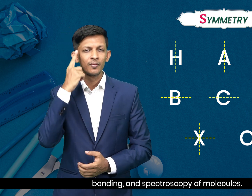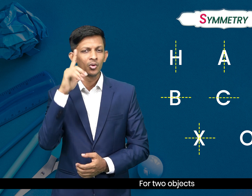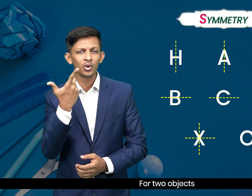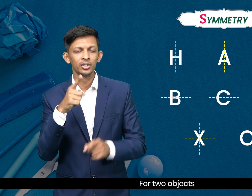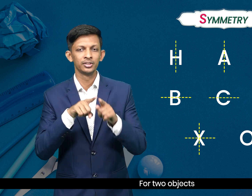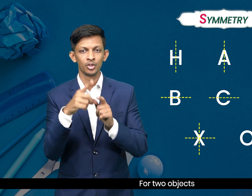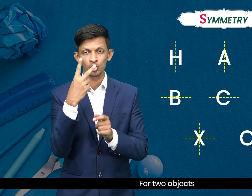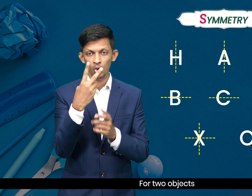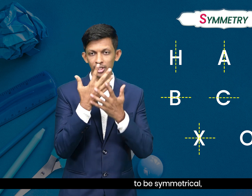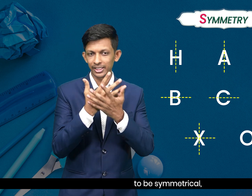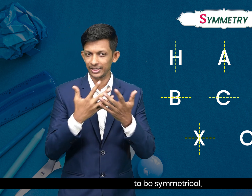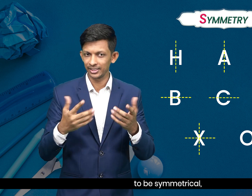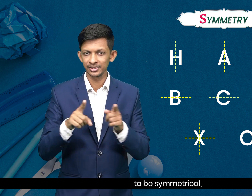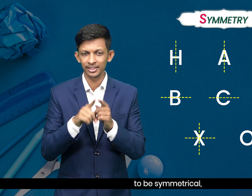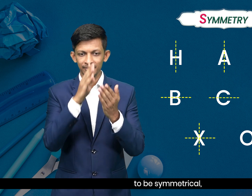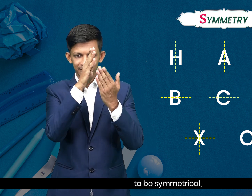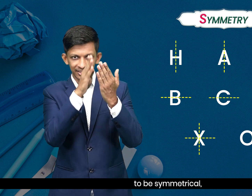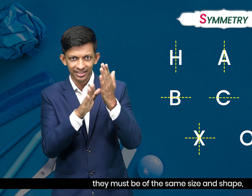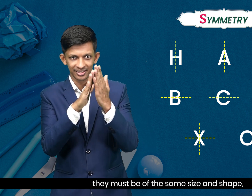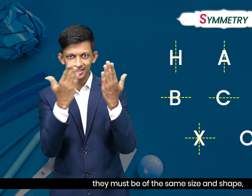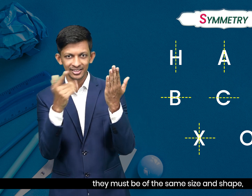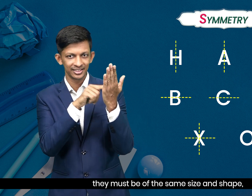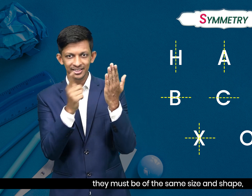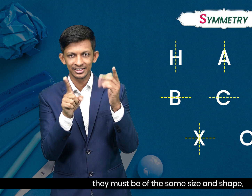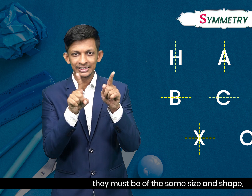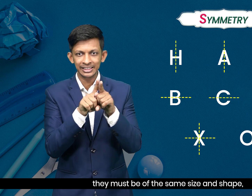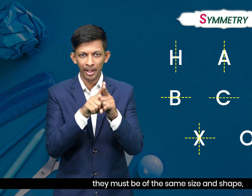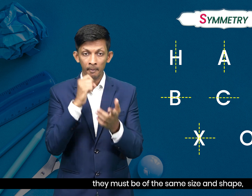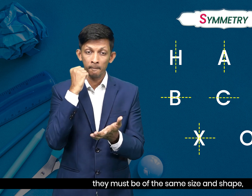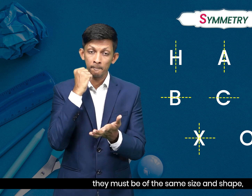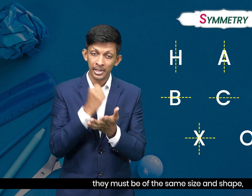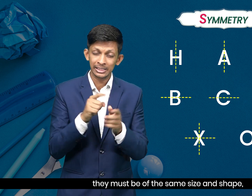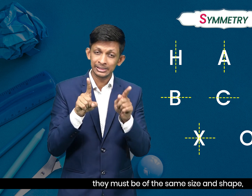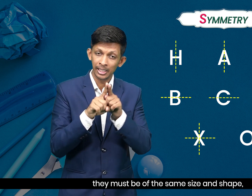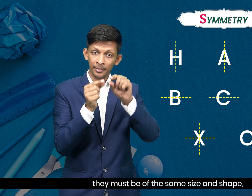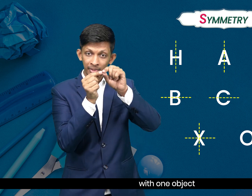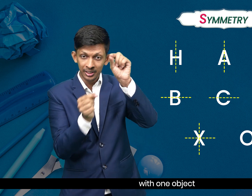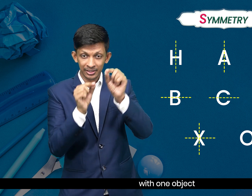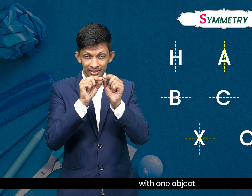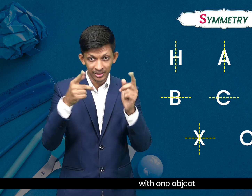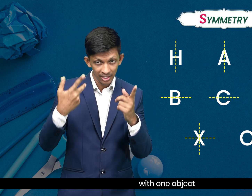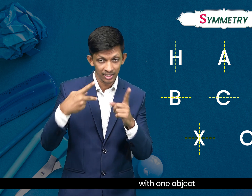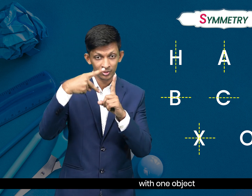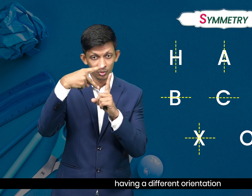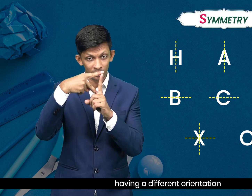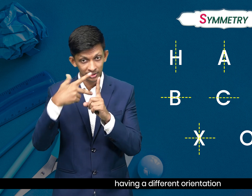For two objects to be symmetrical, they must be of the same size and shape, with one object having a